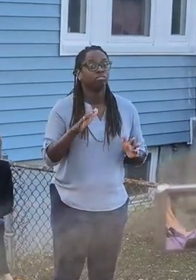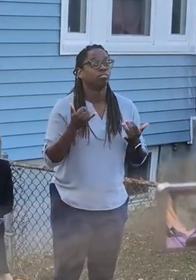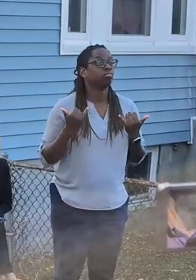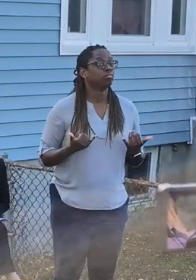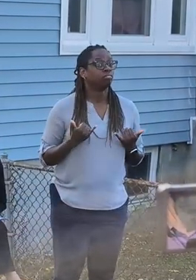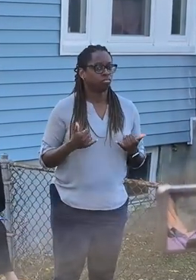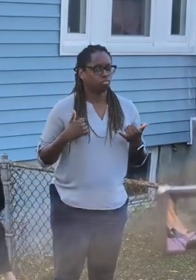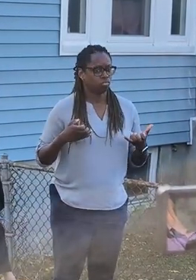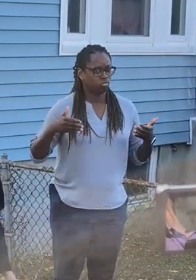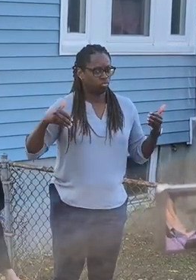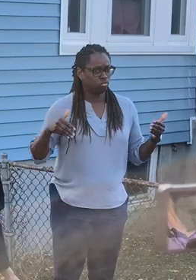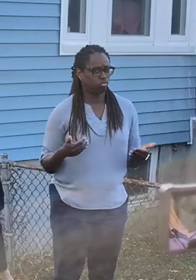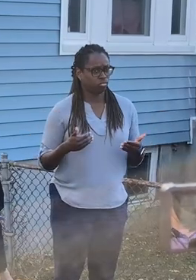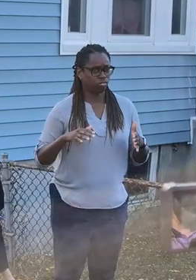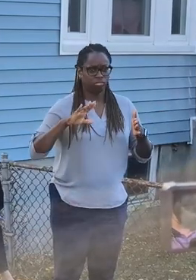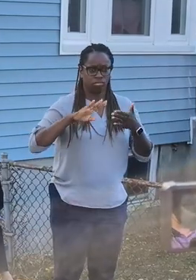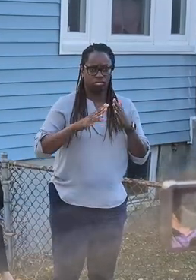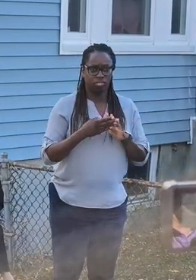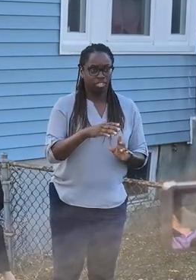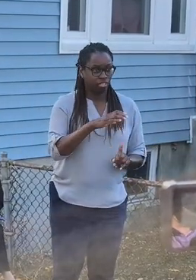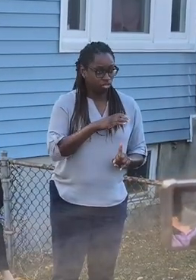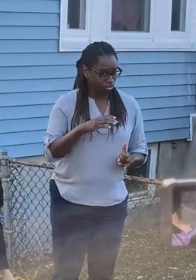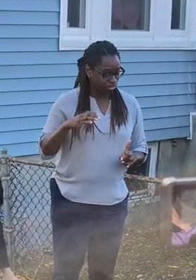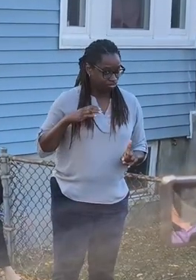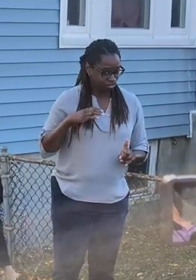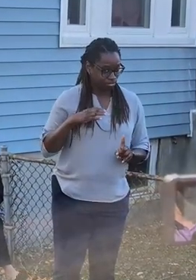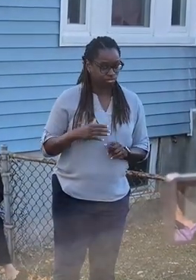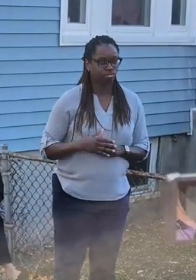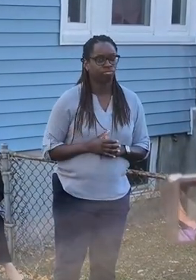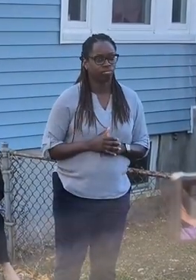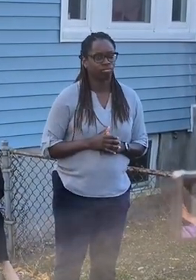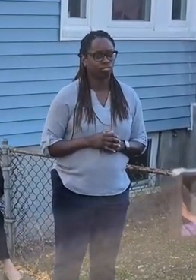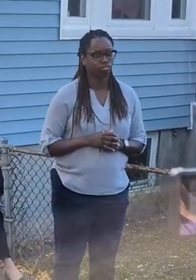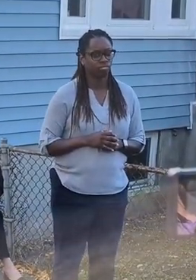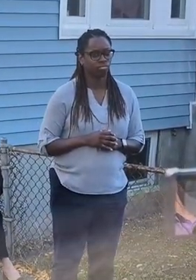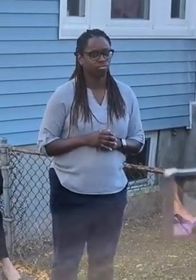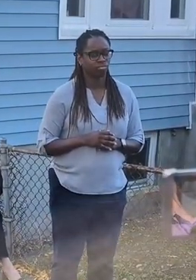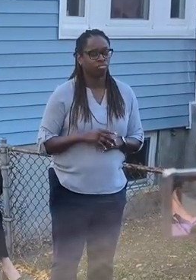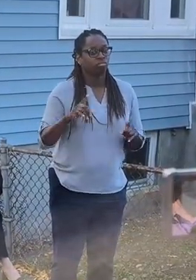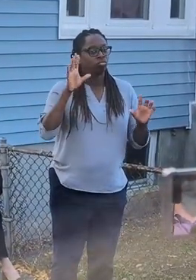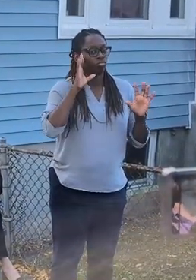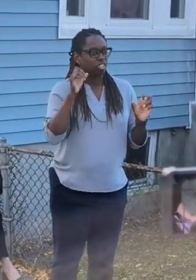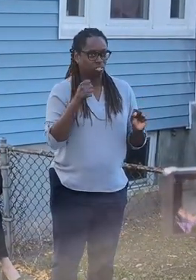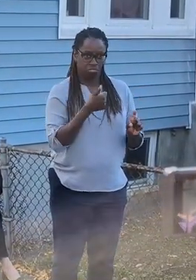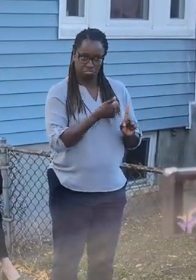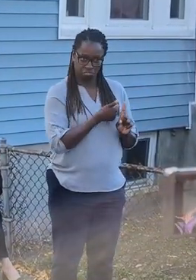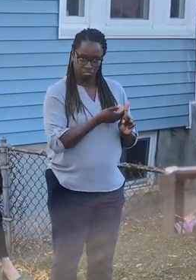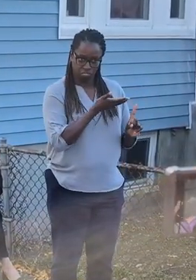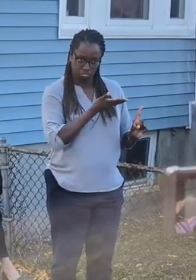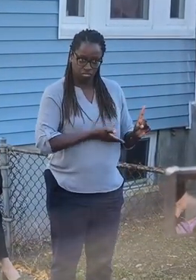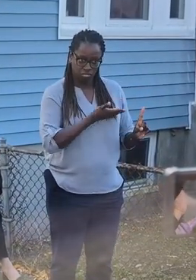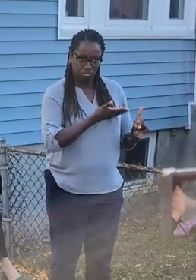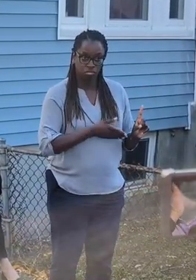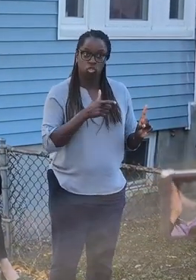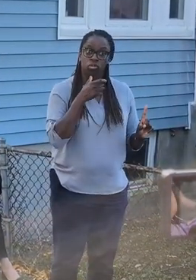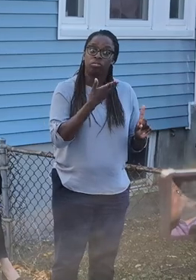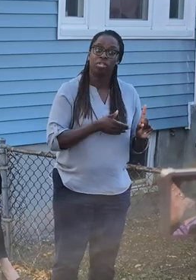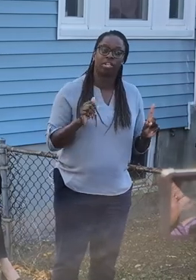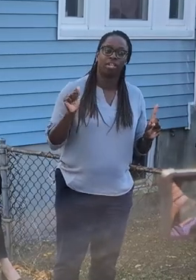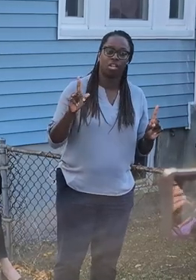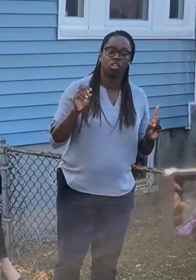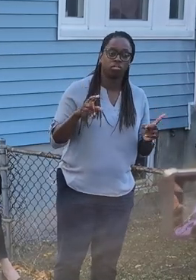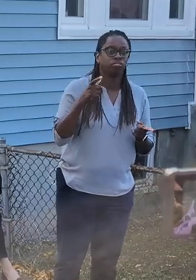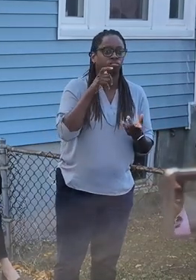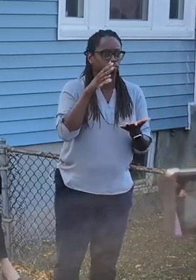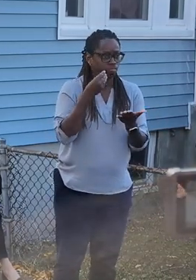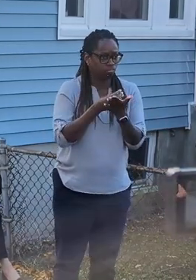City Council, Council President Ritsu Lujan, because the City Council has made the funding of this possible with all the allocations